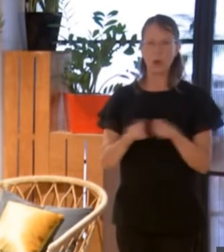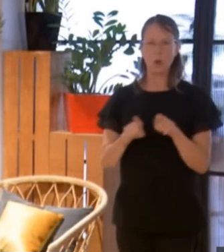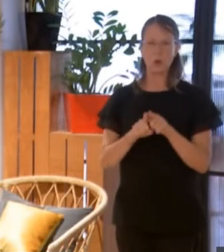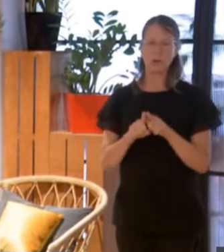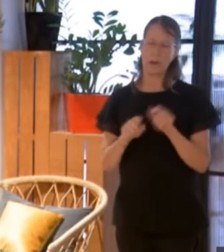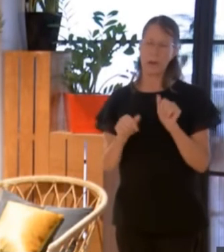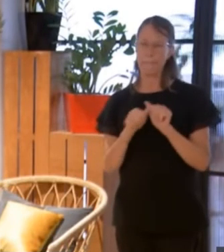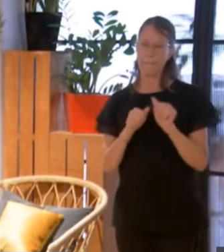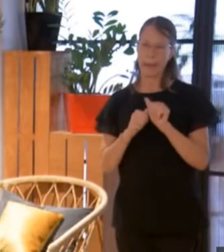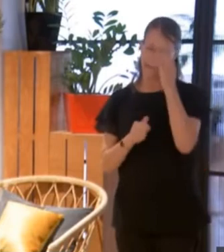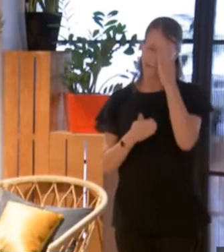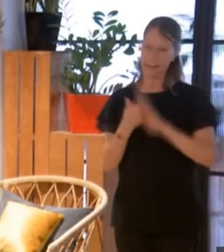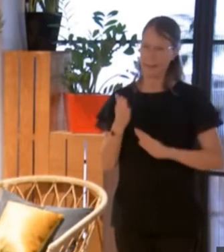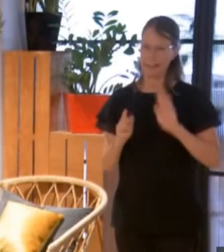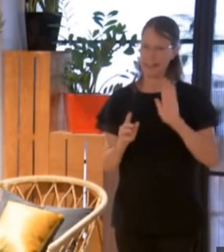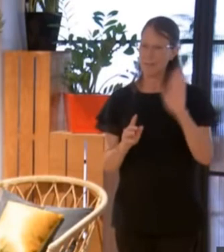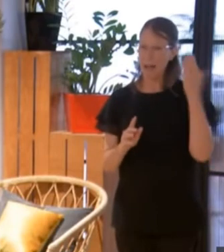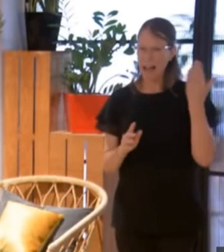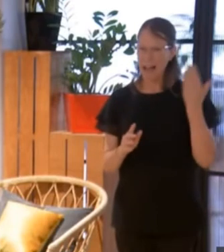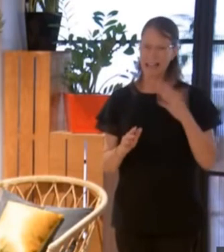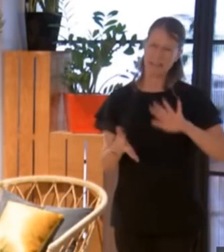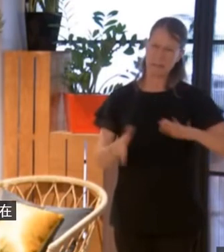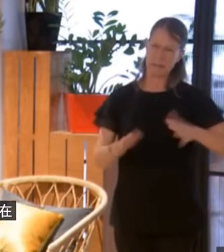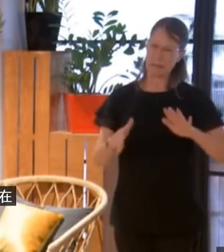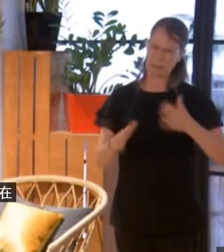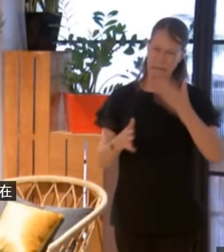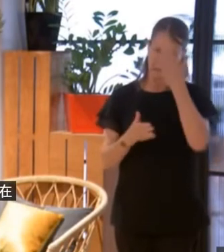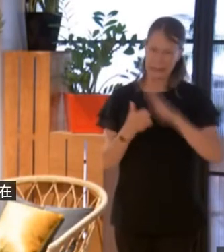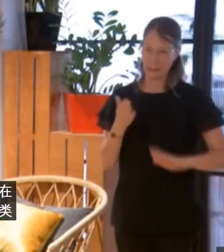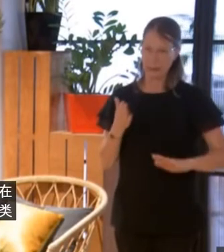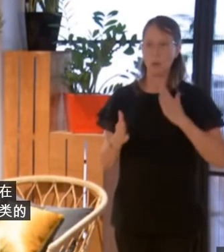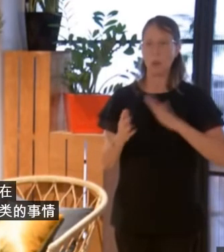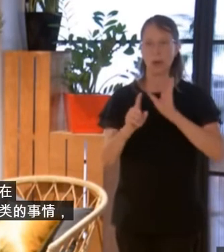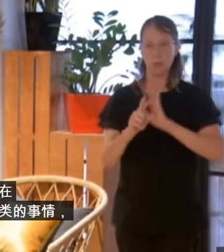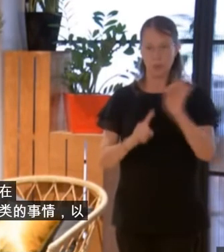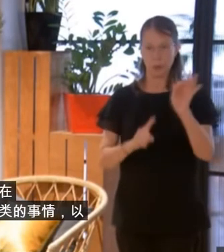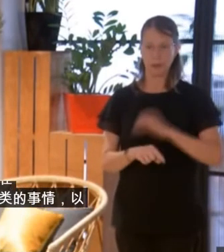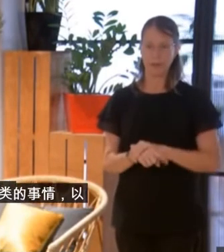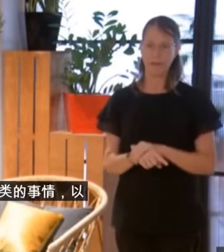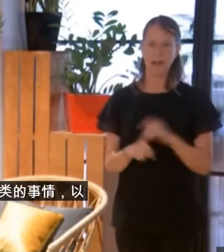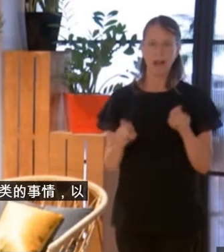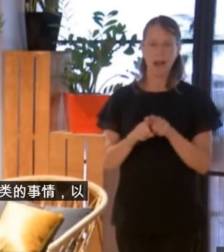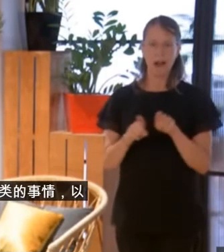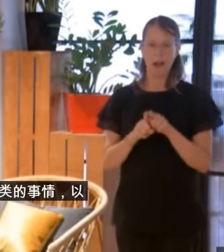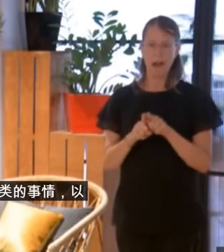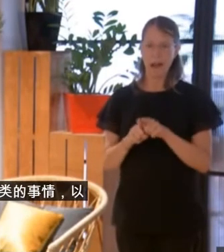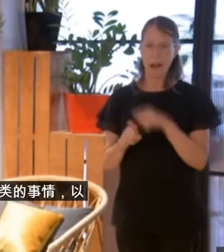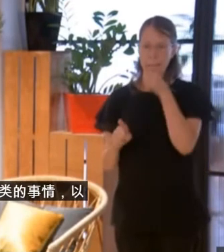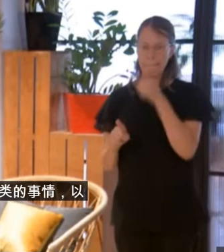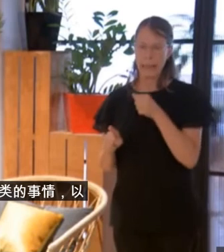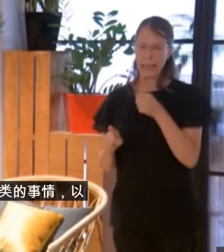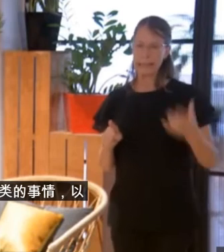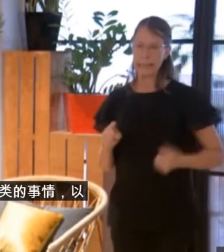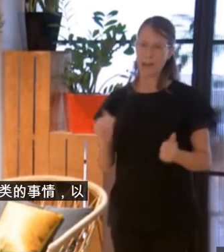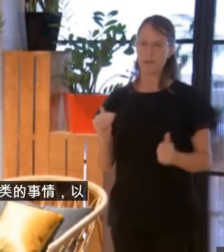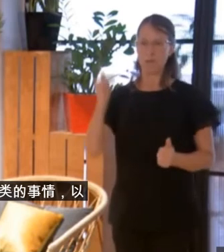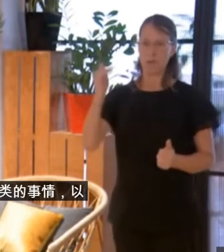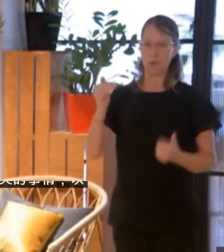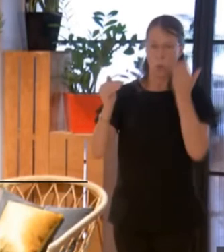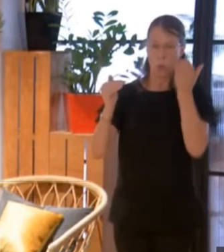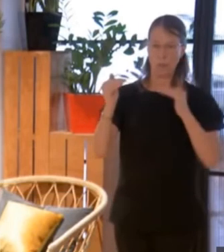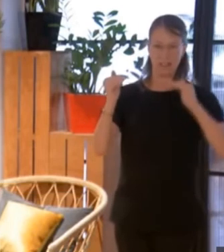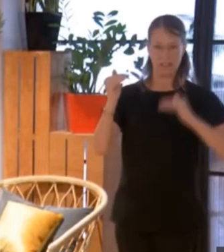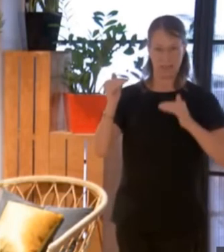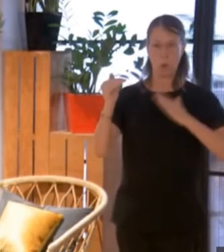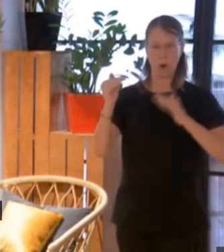a better experience than what they've had in the past. And that's why we're looking at things like the gender pay gap, supporting women's leadership